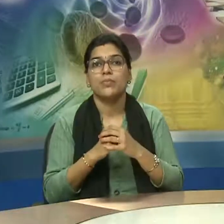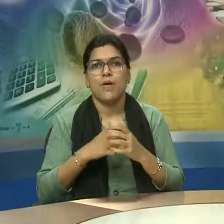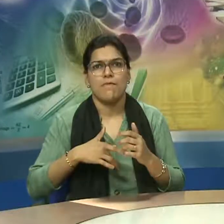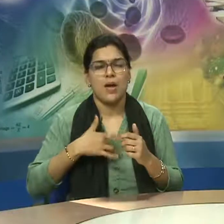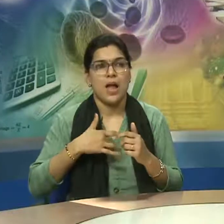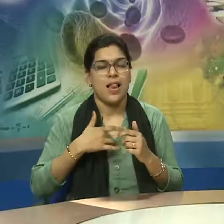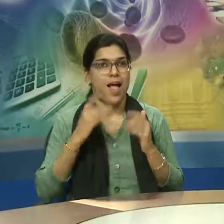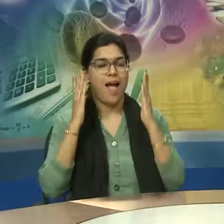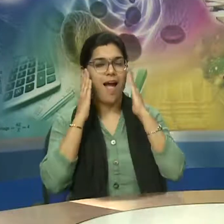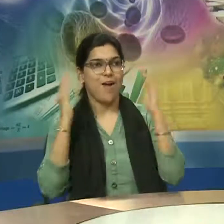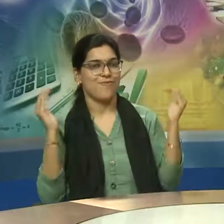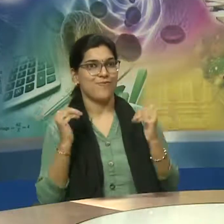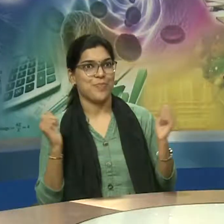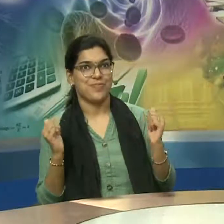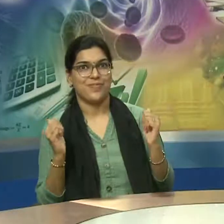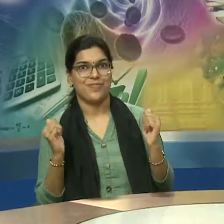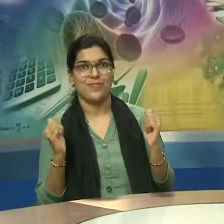On the other side, meanings.